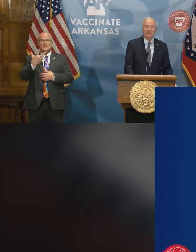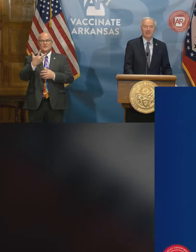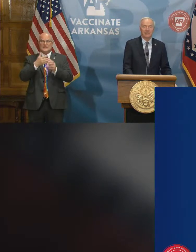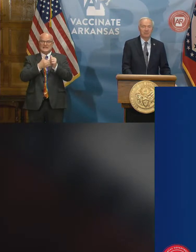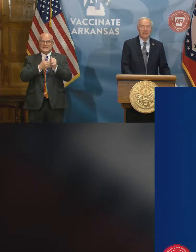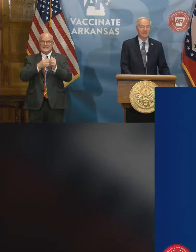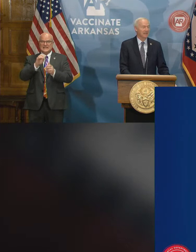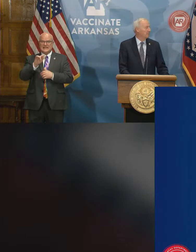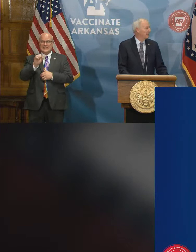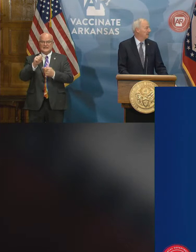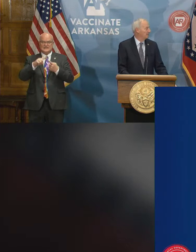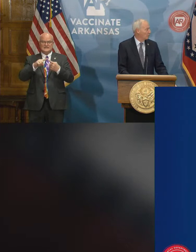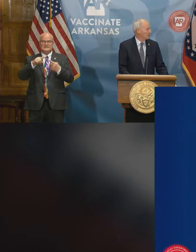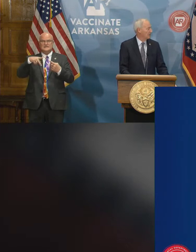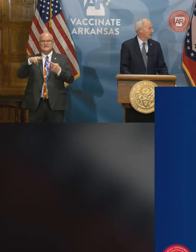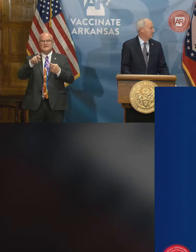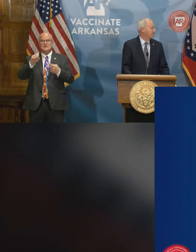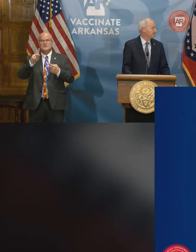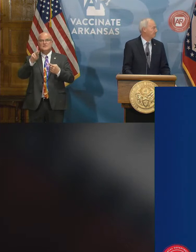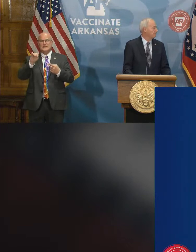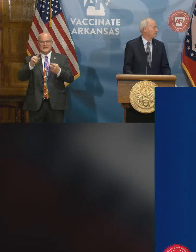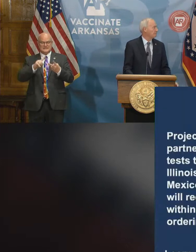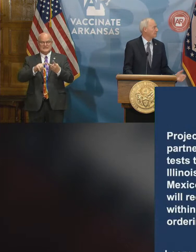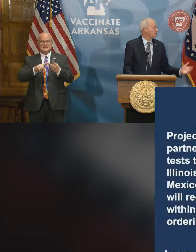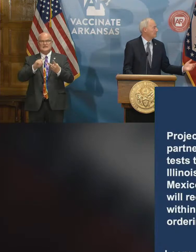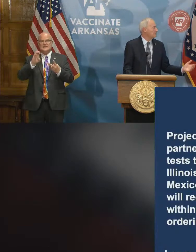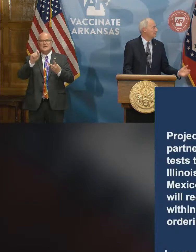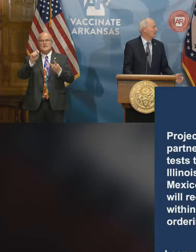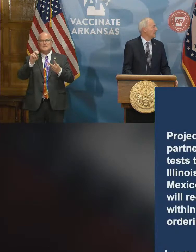leading counties, again, Pulaski, Benton, and Washington.